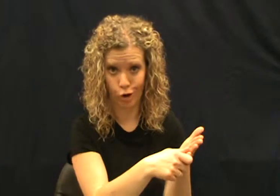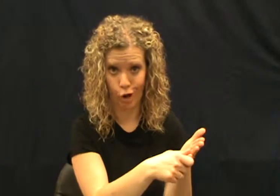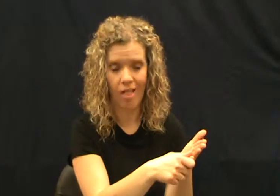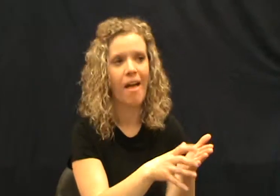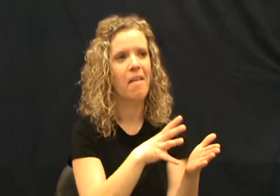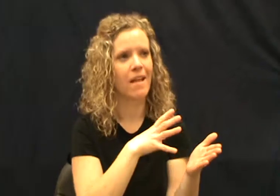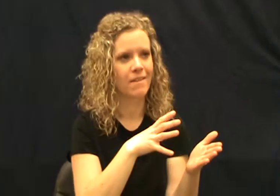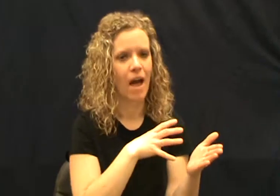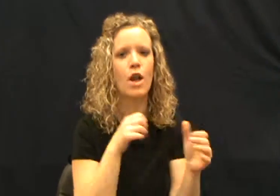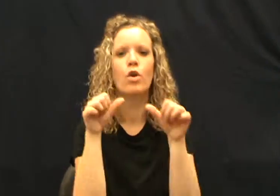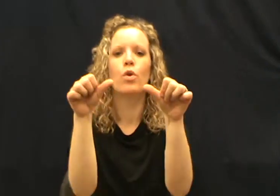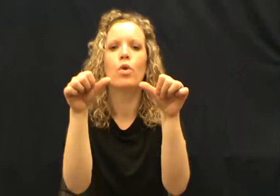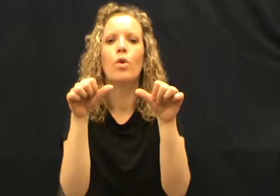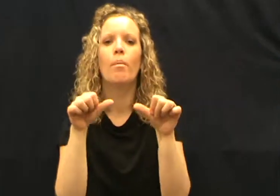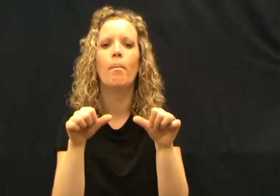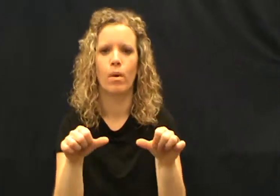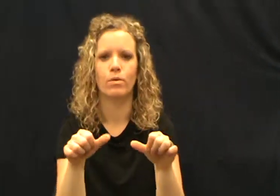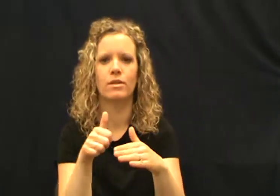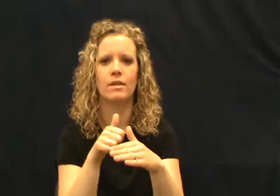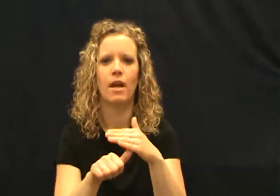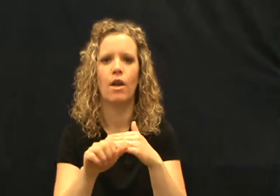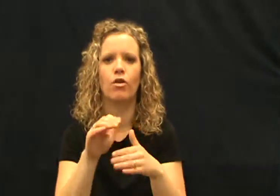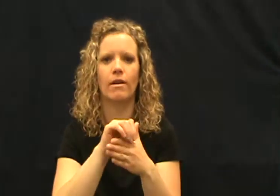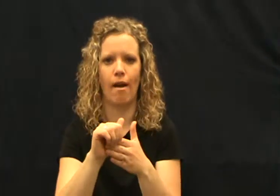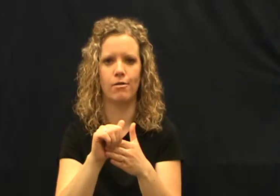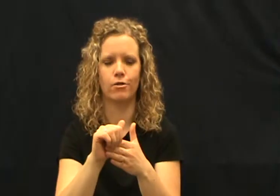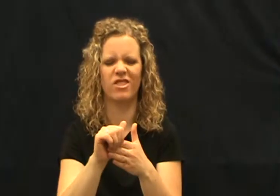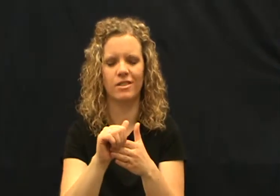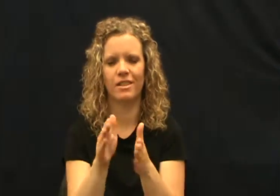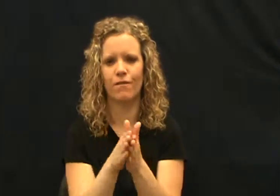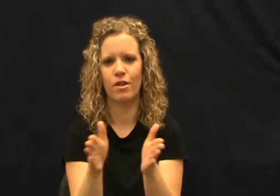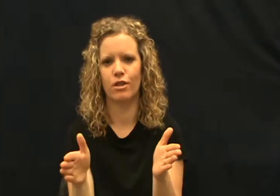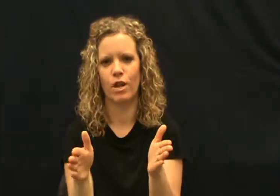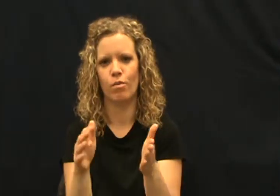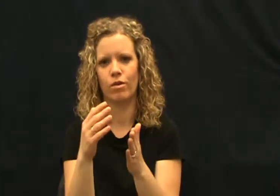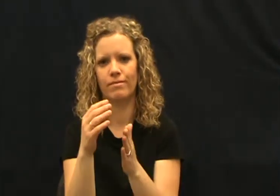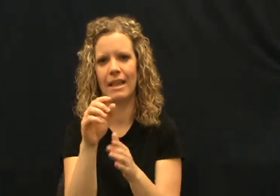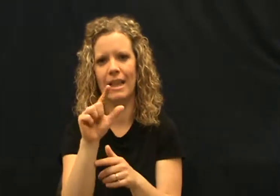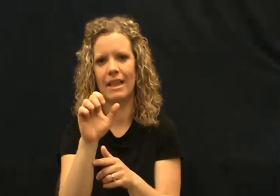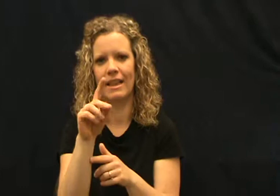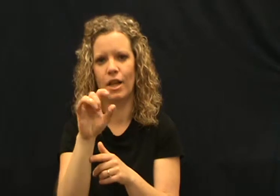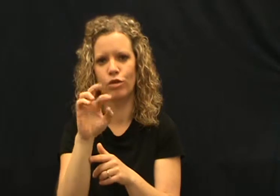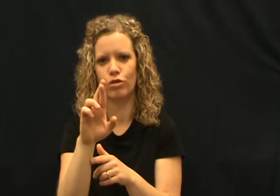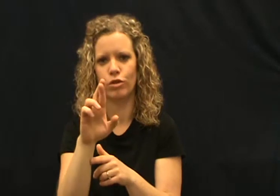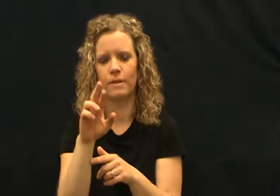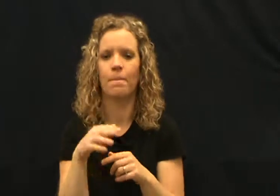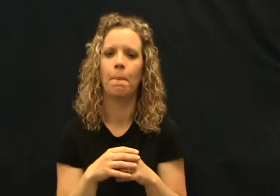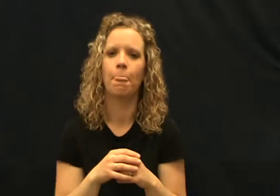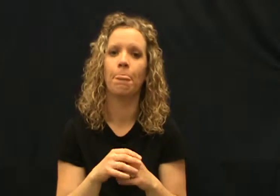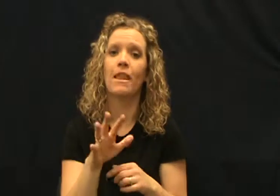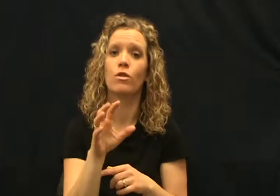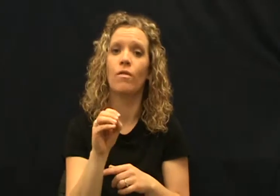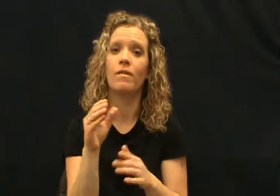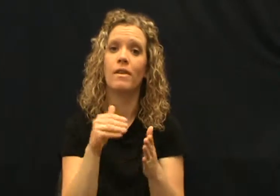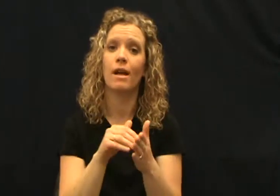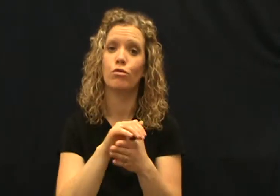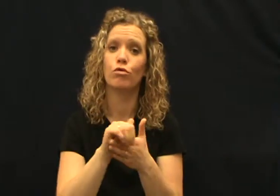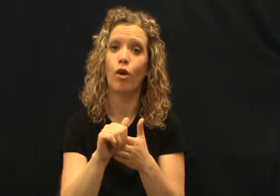under cash in the general ledger. The $50,000 contributed capital that we credited in the